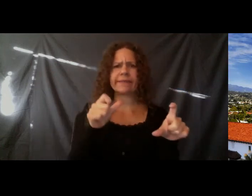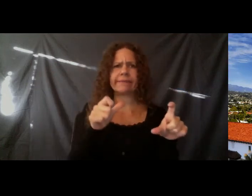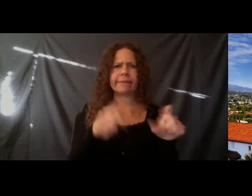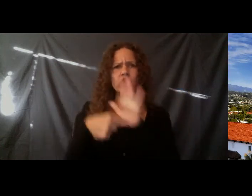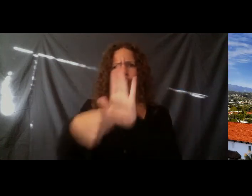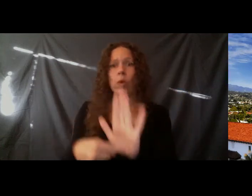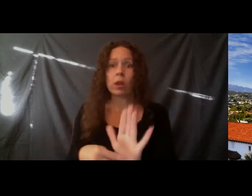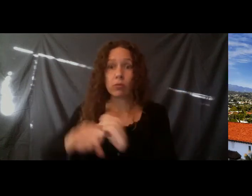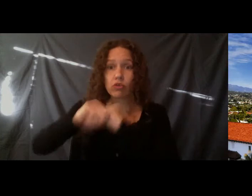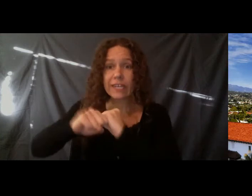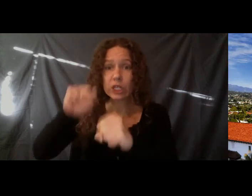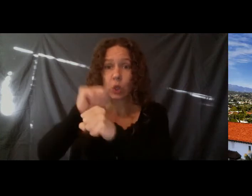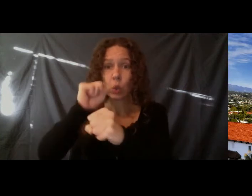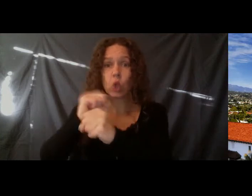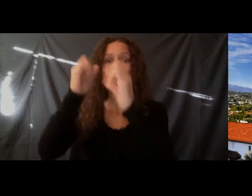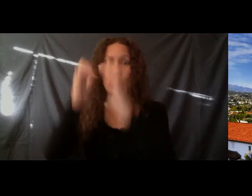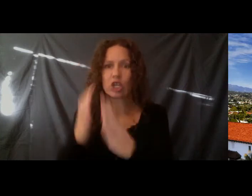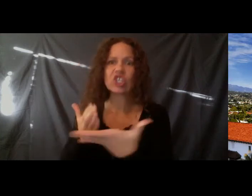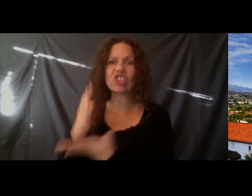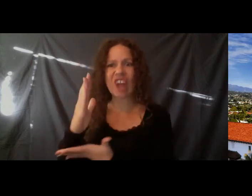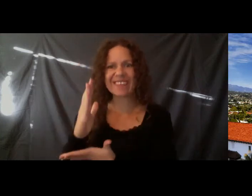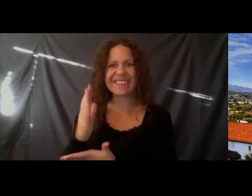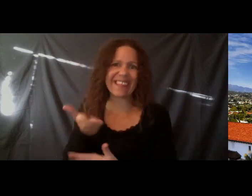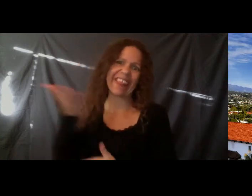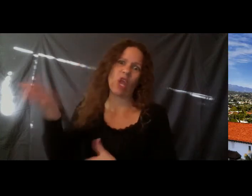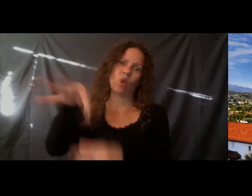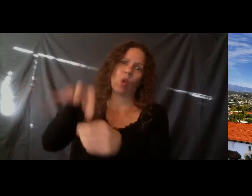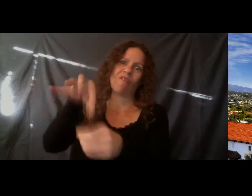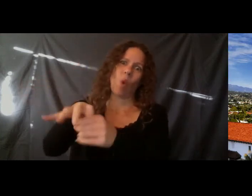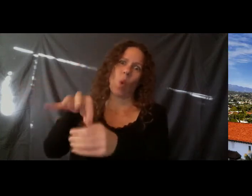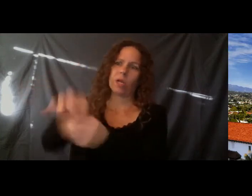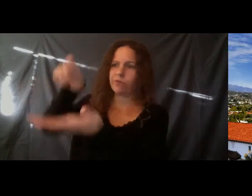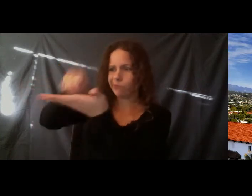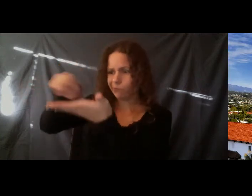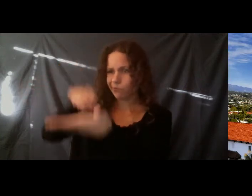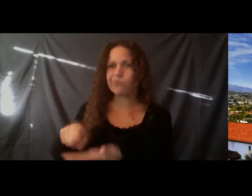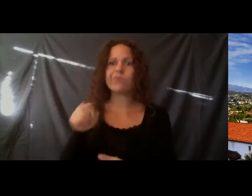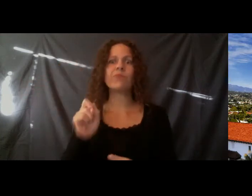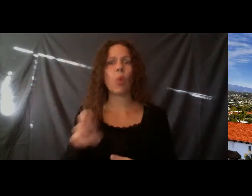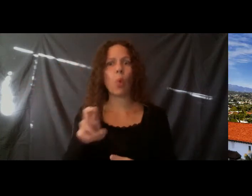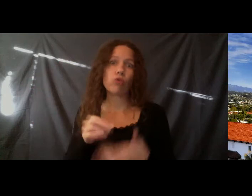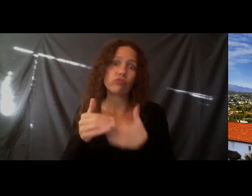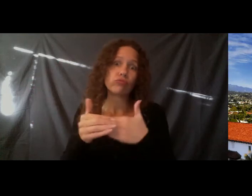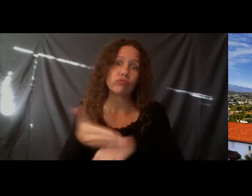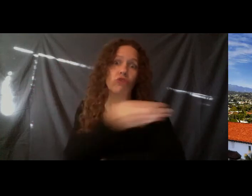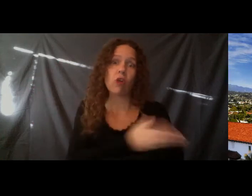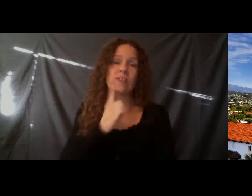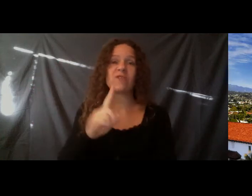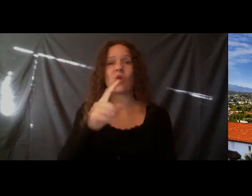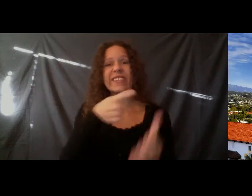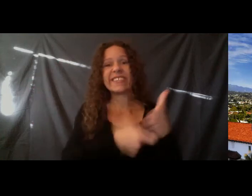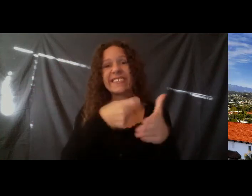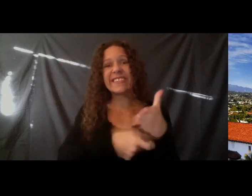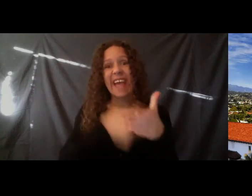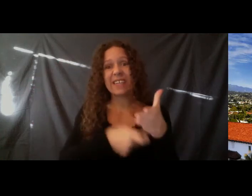protected workers' rights at the ballot box or made progress on tax reform. And one thing that I noticed in